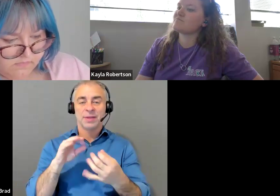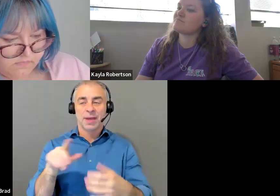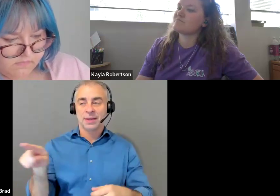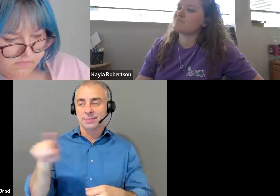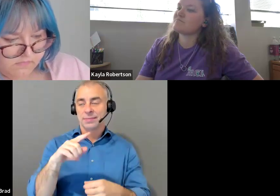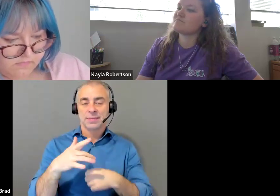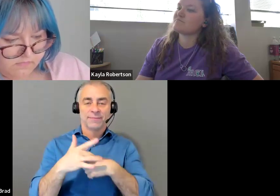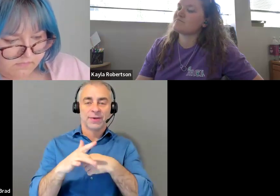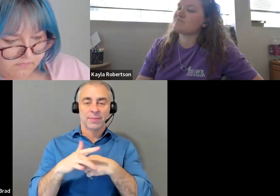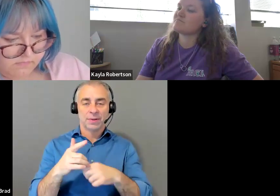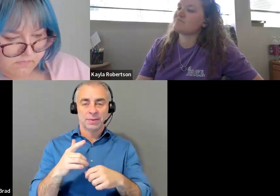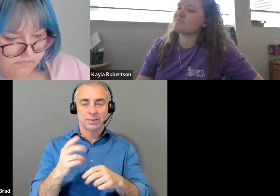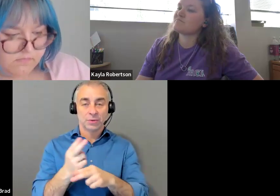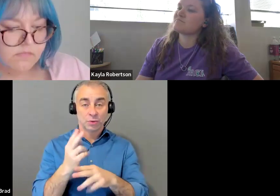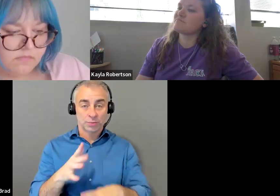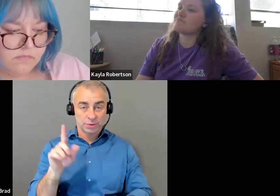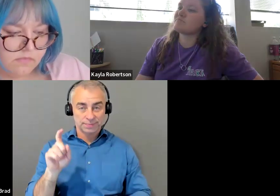our consumers.